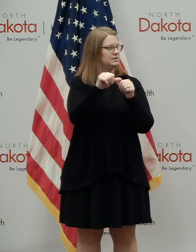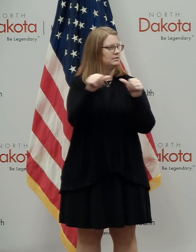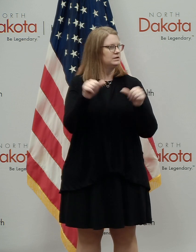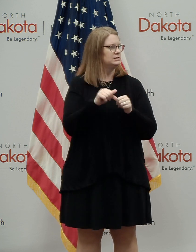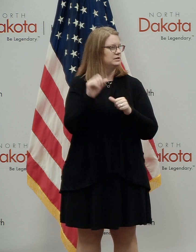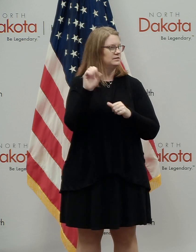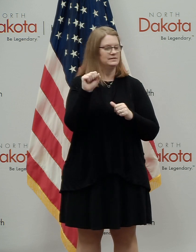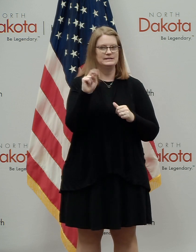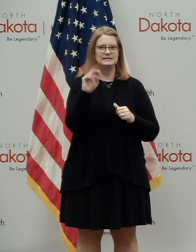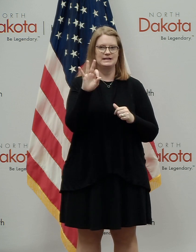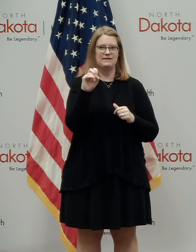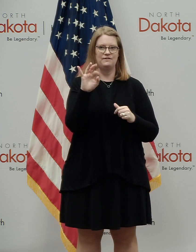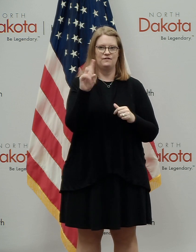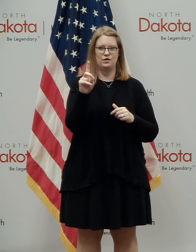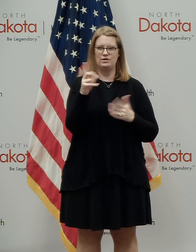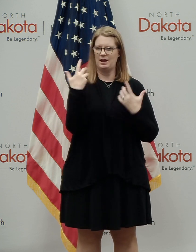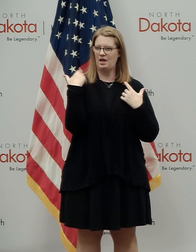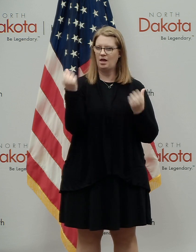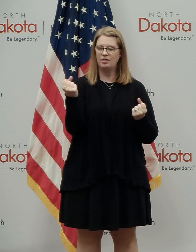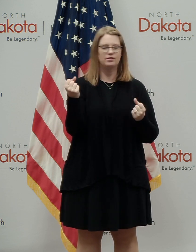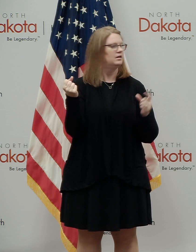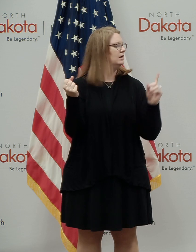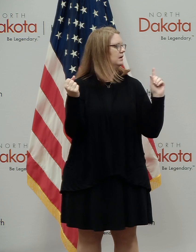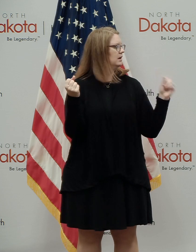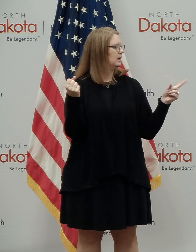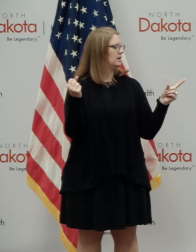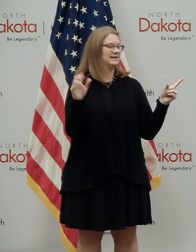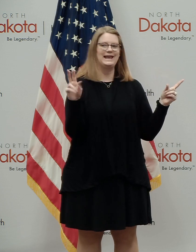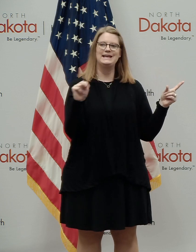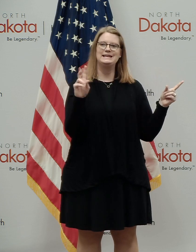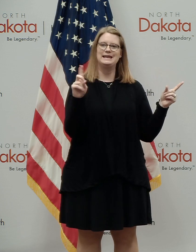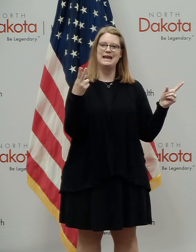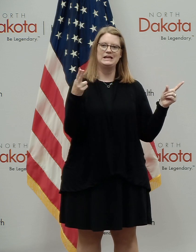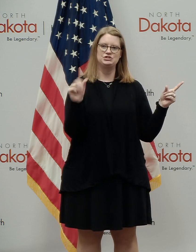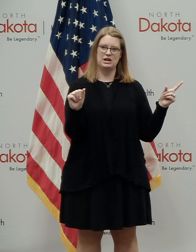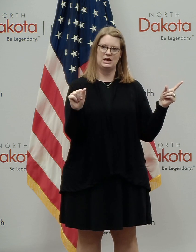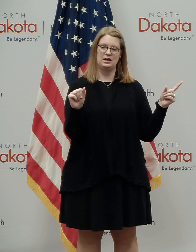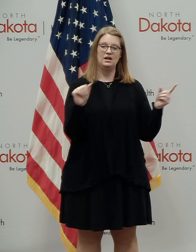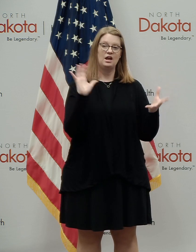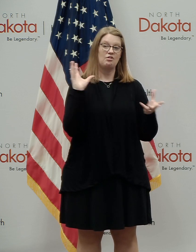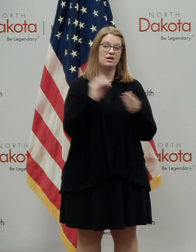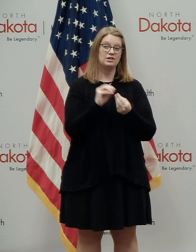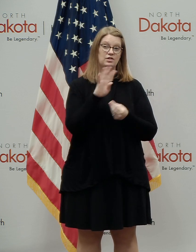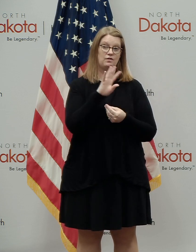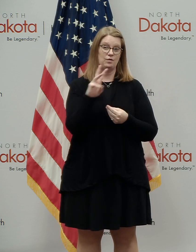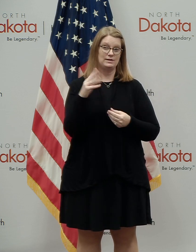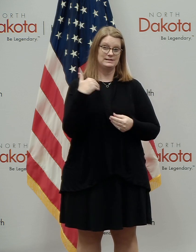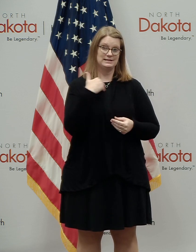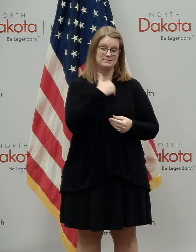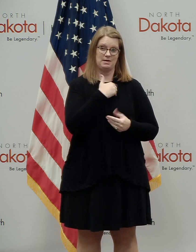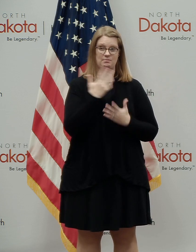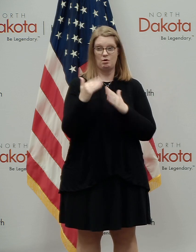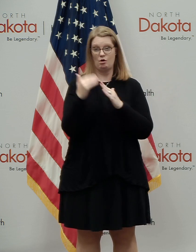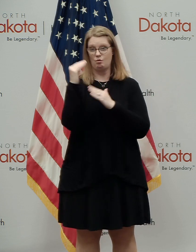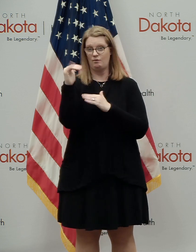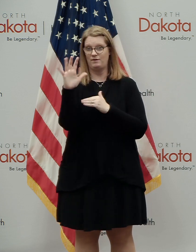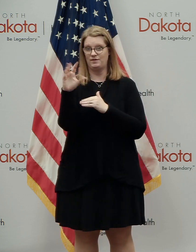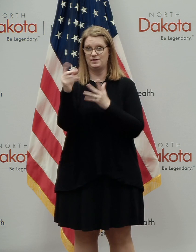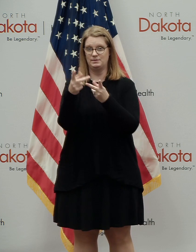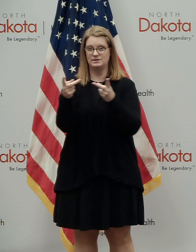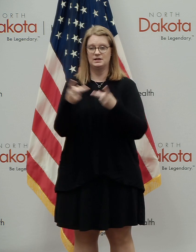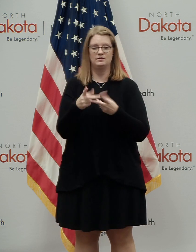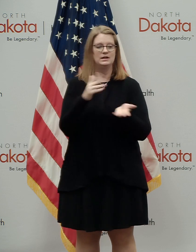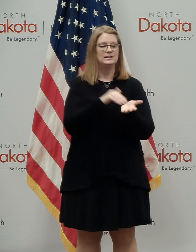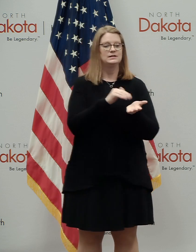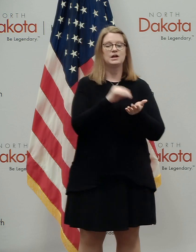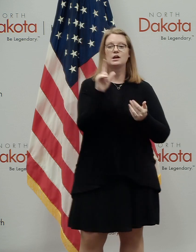Health, and again, speaking on behalf of the NDHA. Then there are 46 members and there are over 50 facilities. Dr. LeBeau